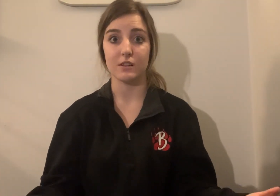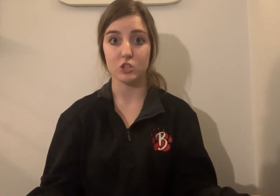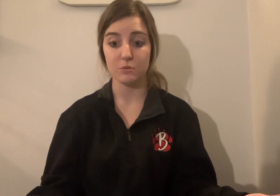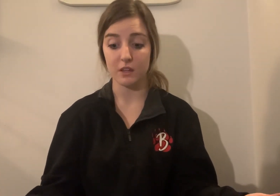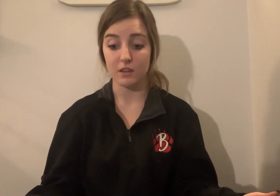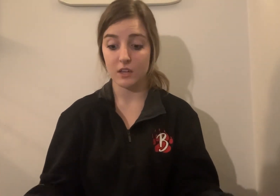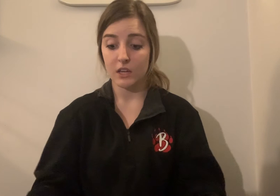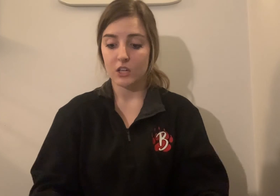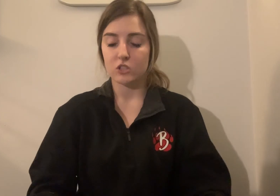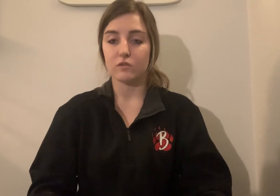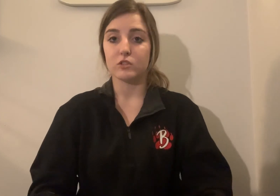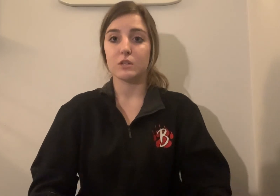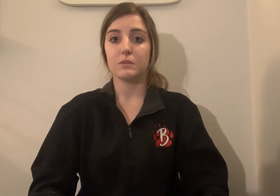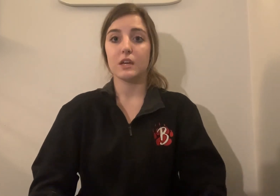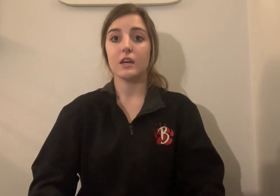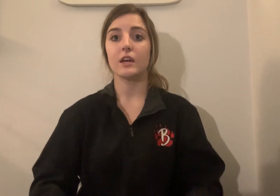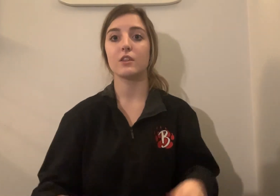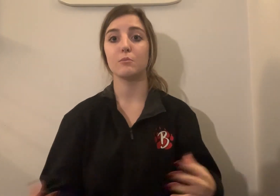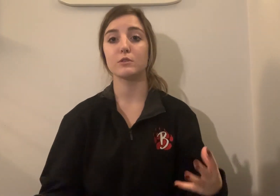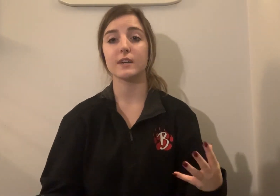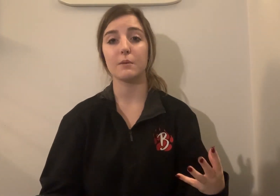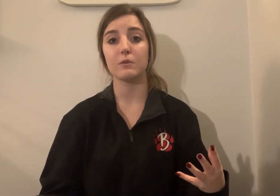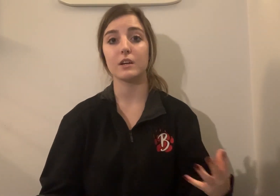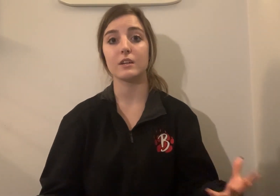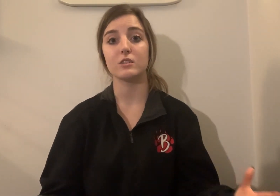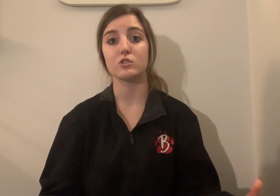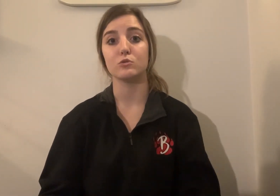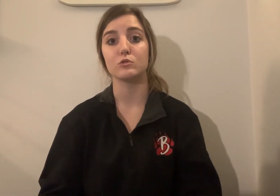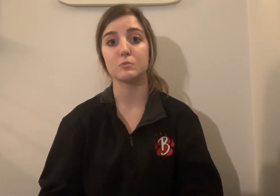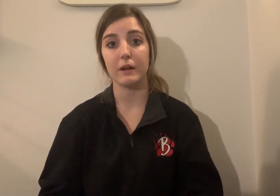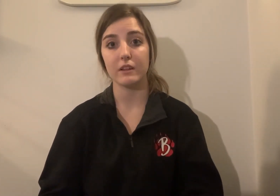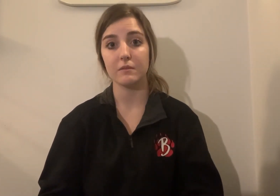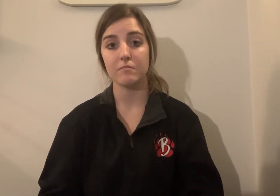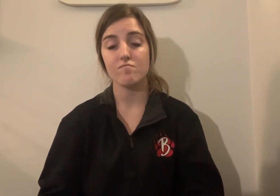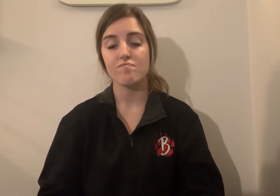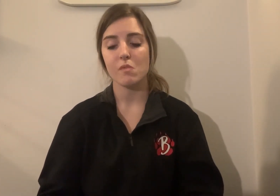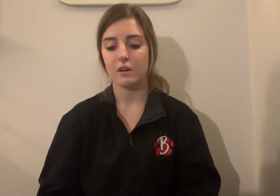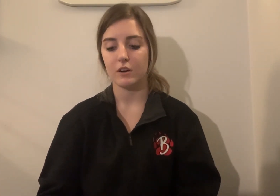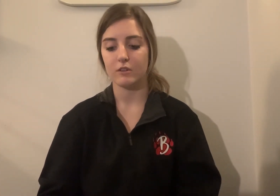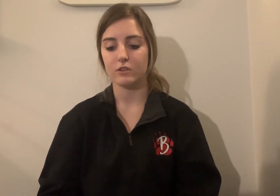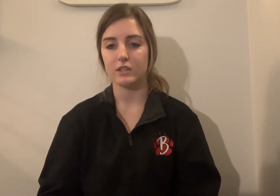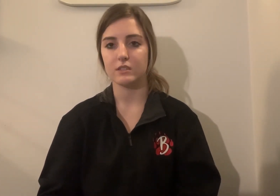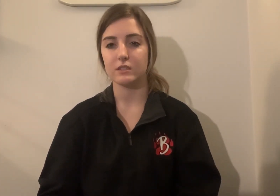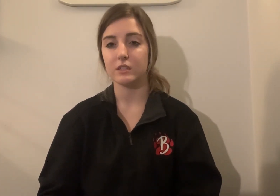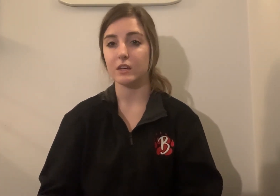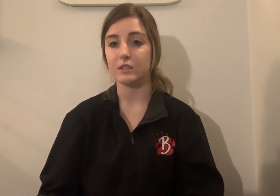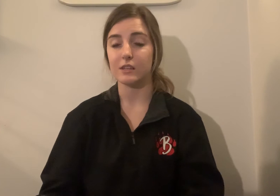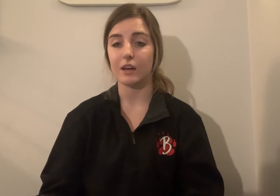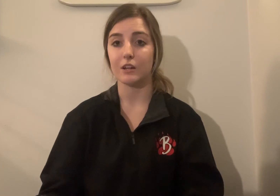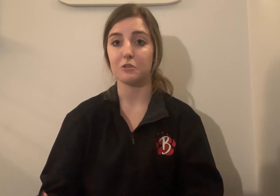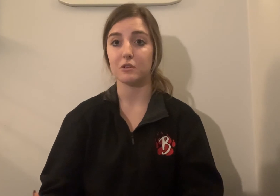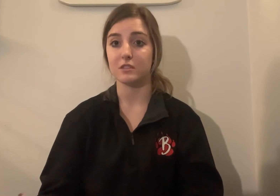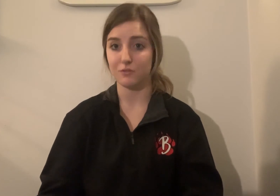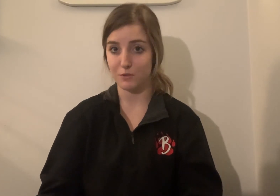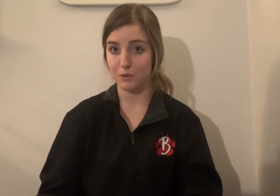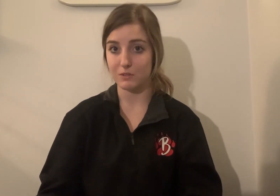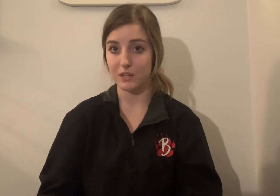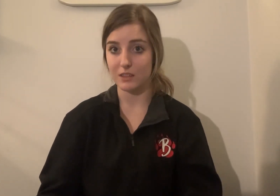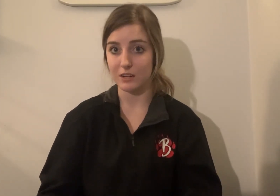chimney. So for chimney, the most common way is to spell it. However, I did see a sign on a different website than I